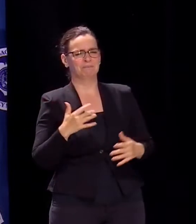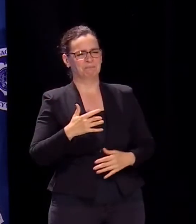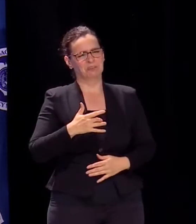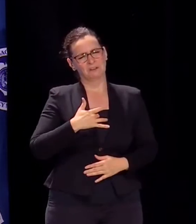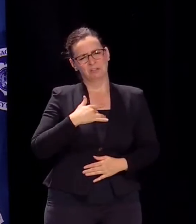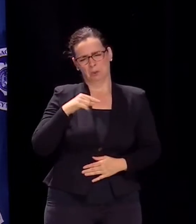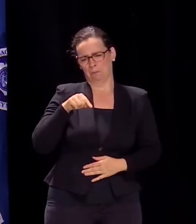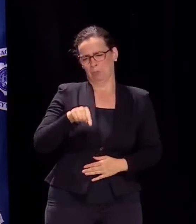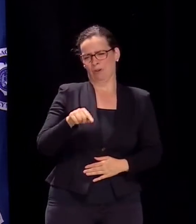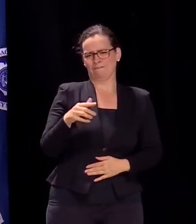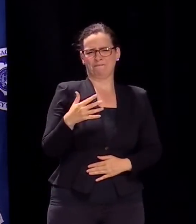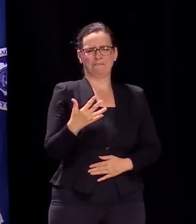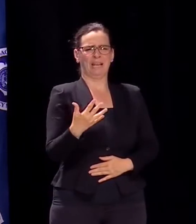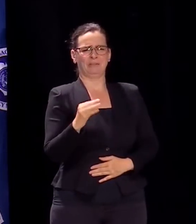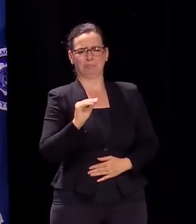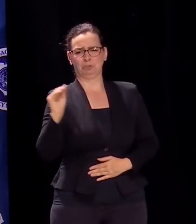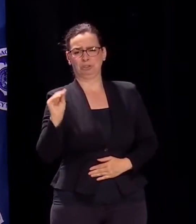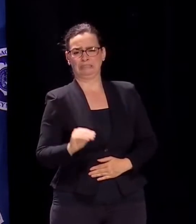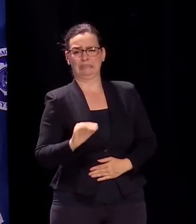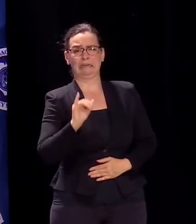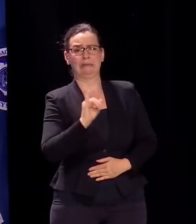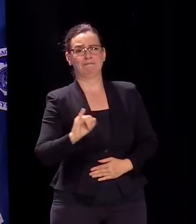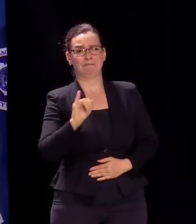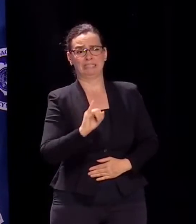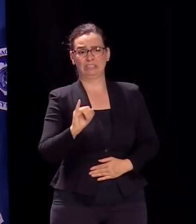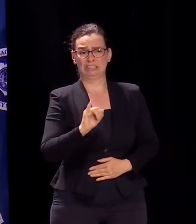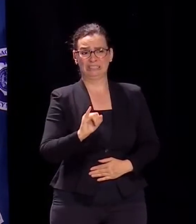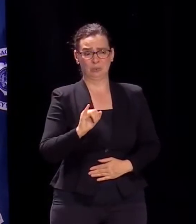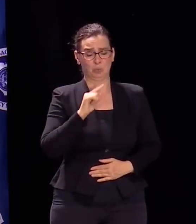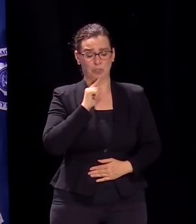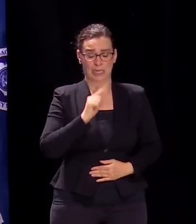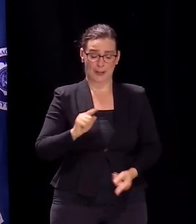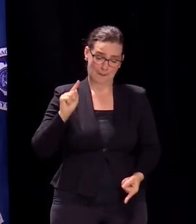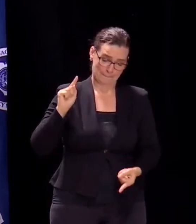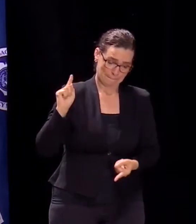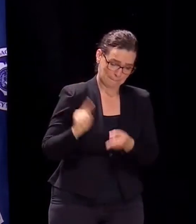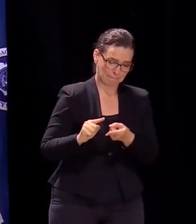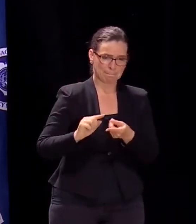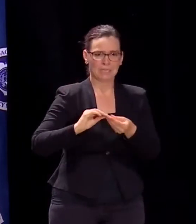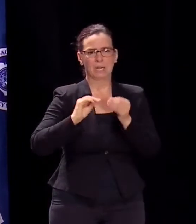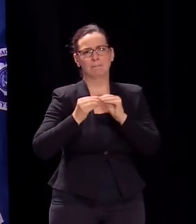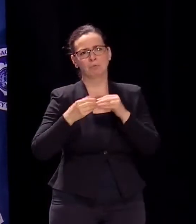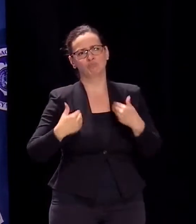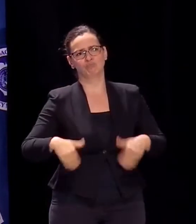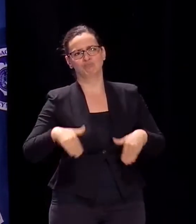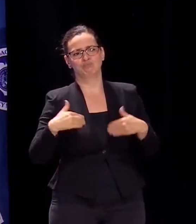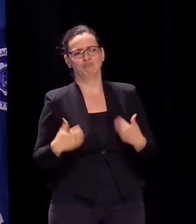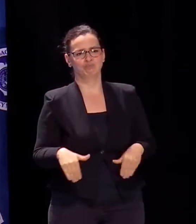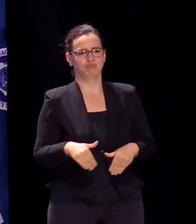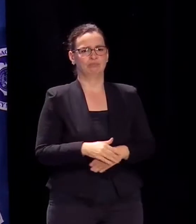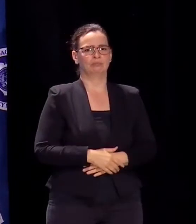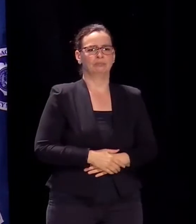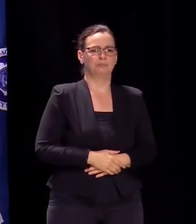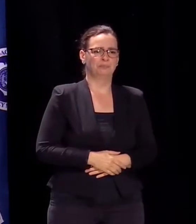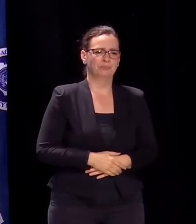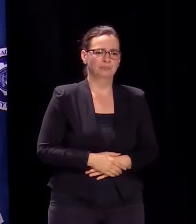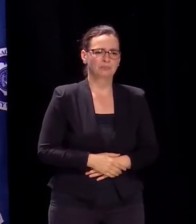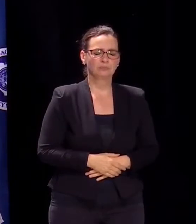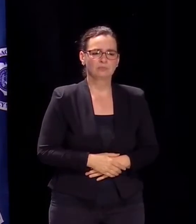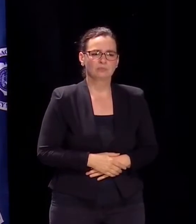0.5 around there. So very good numbers related to that. Executive order number